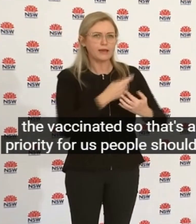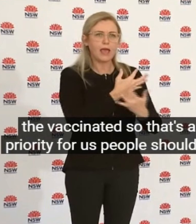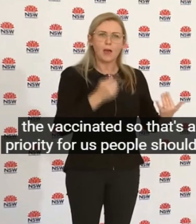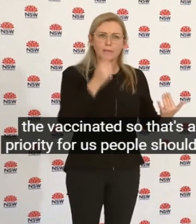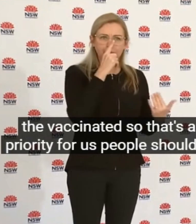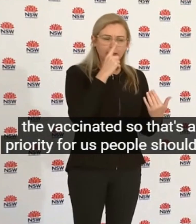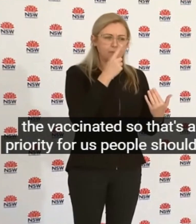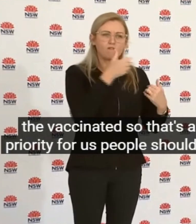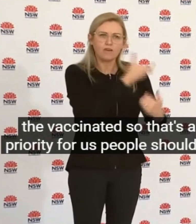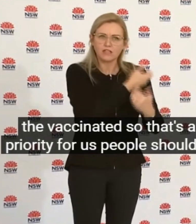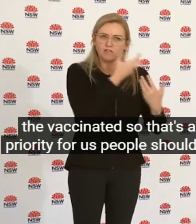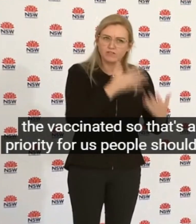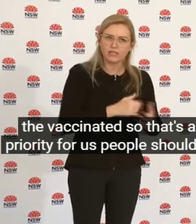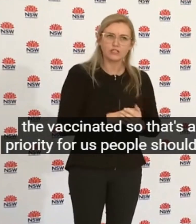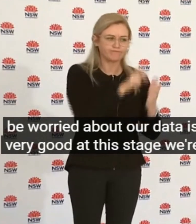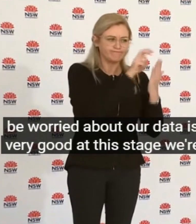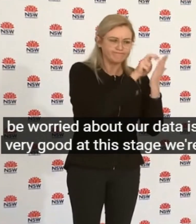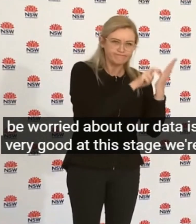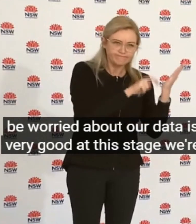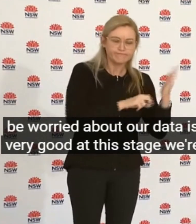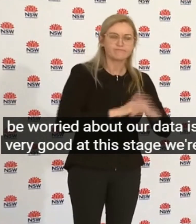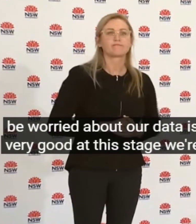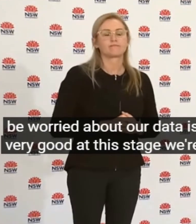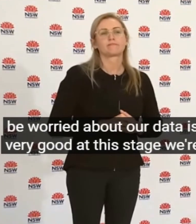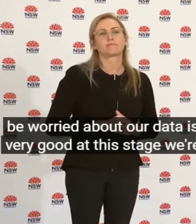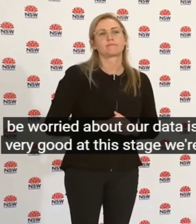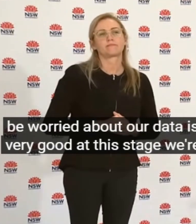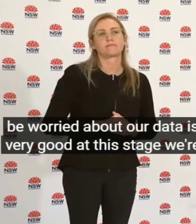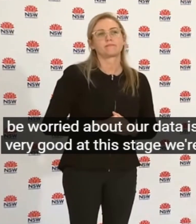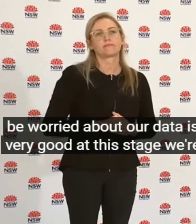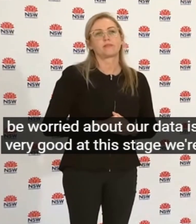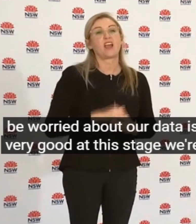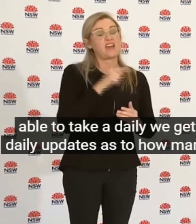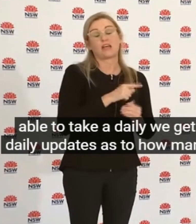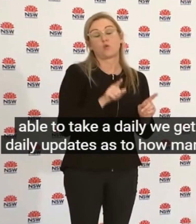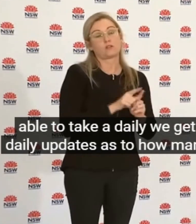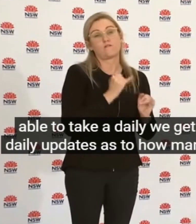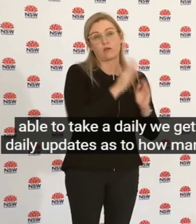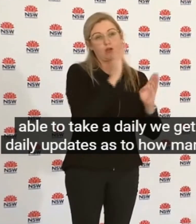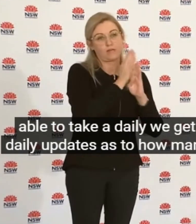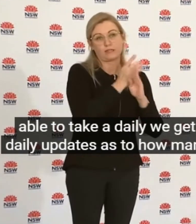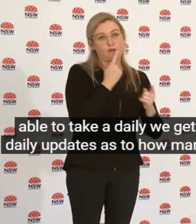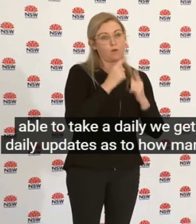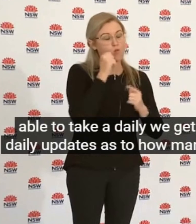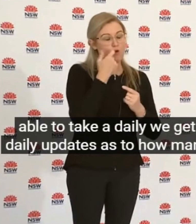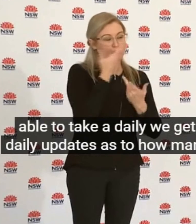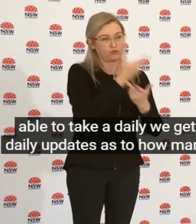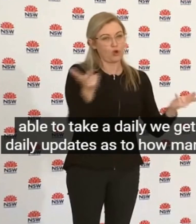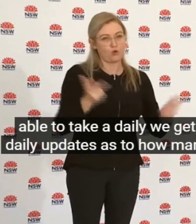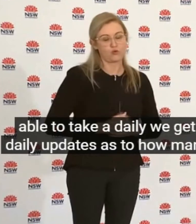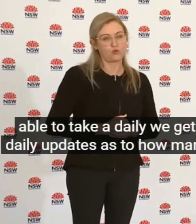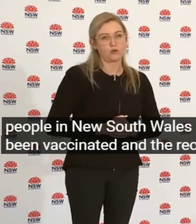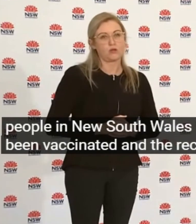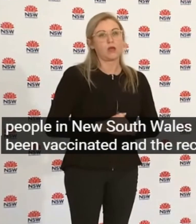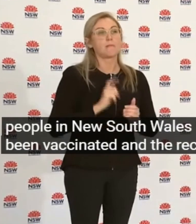have been vaccinated and the records. And please know, of course, that's protected, it's confidential, but we are looking at ways in which we can provide